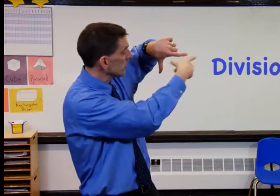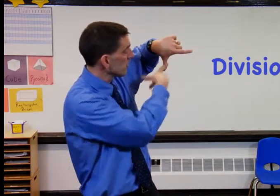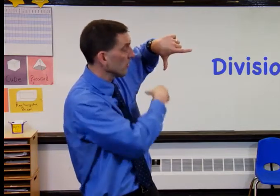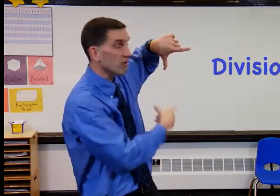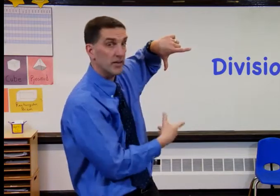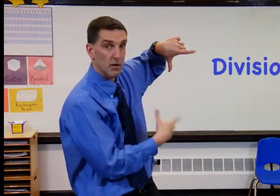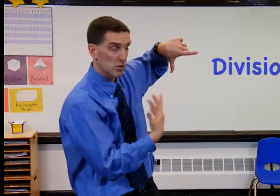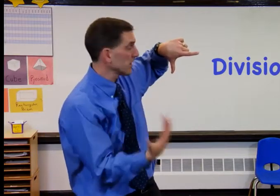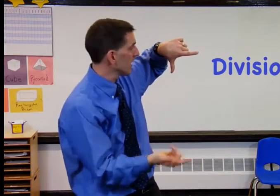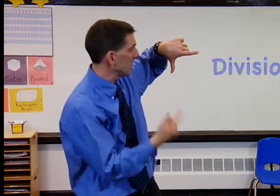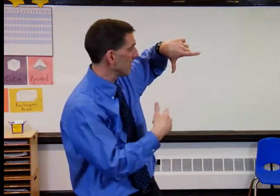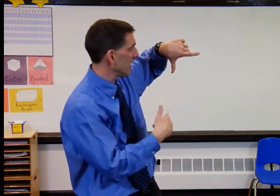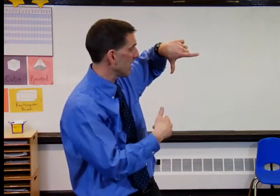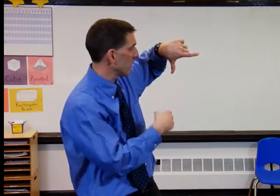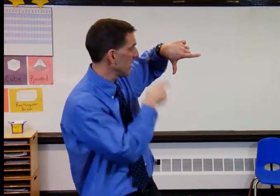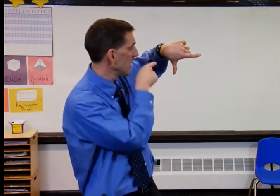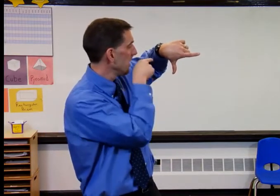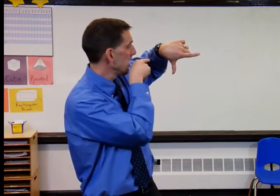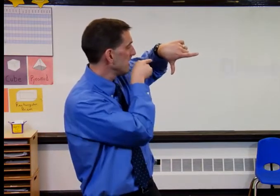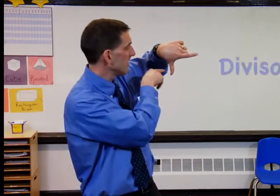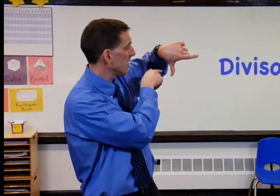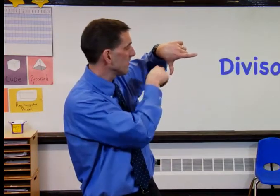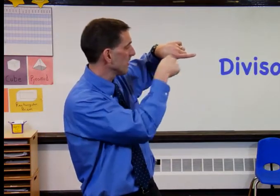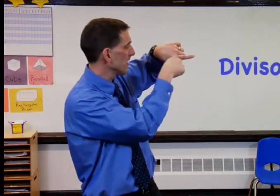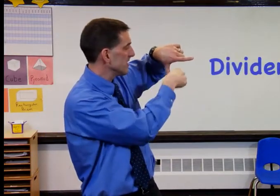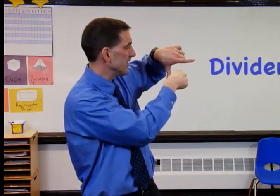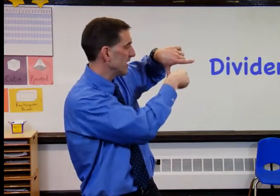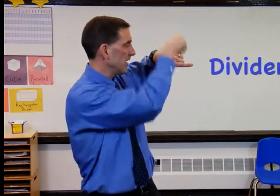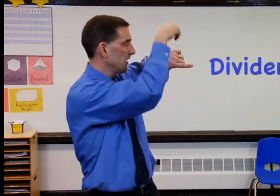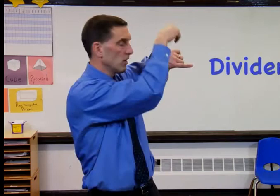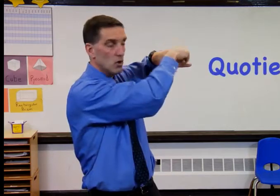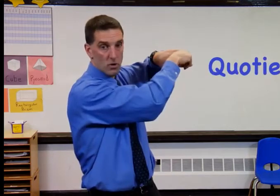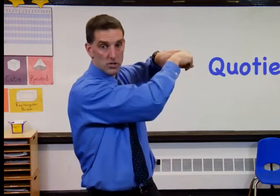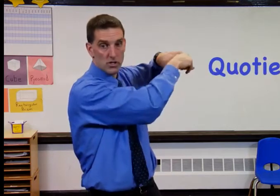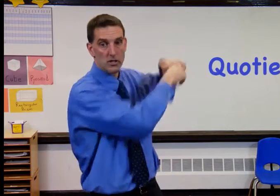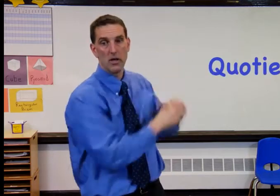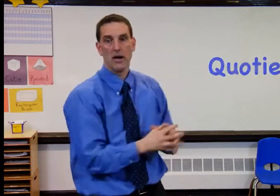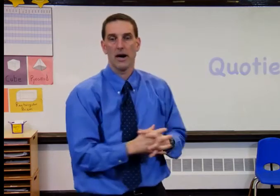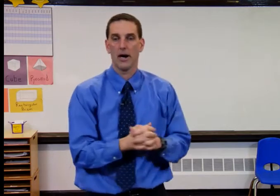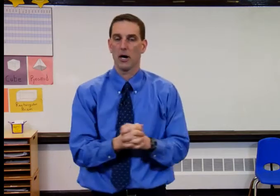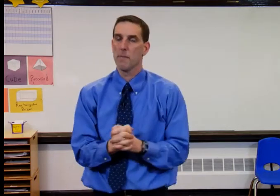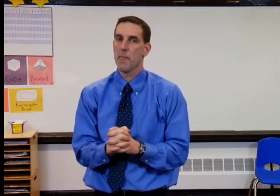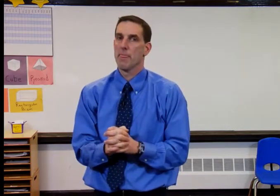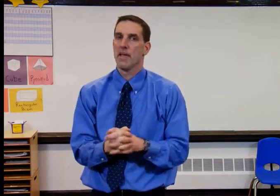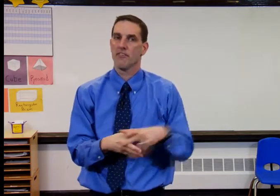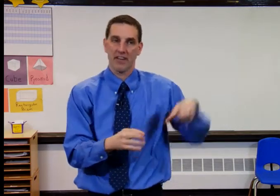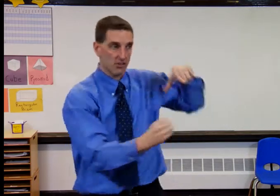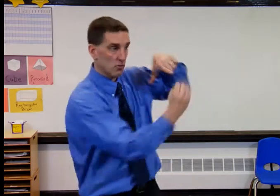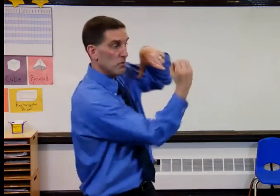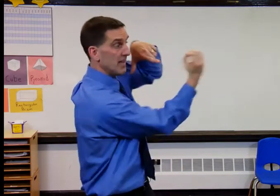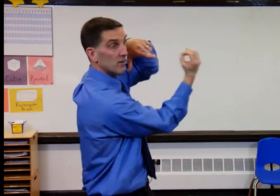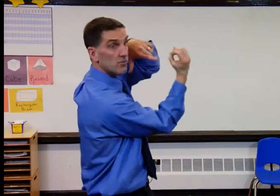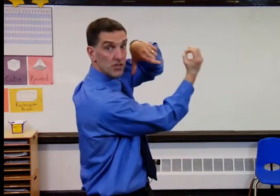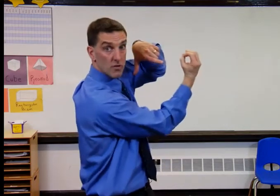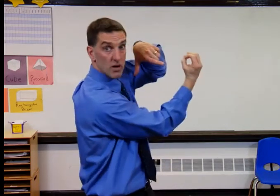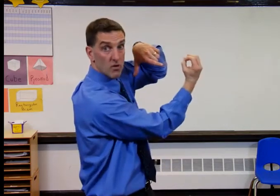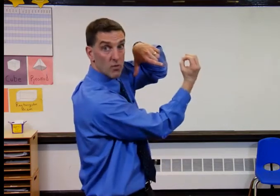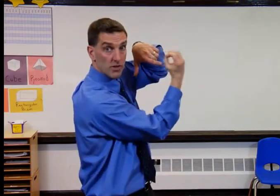symbol over here, which we covered in the other one, divisor, dividend, quotient. If it has a remainder of 0, we'd say